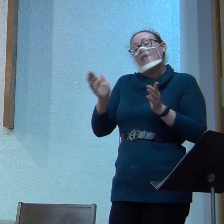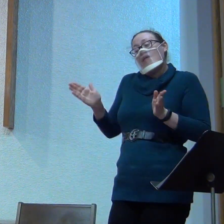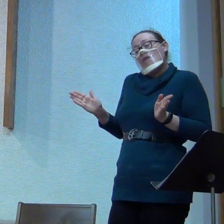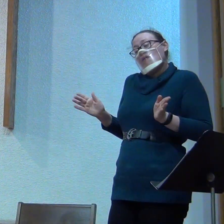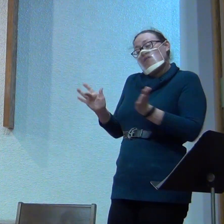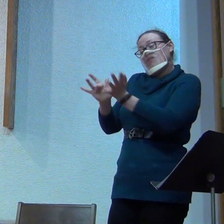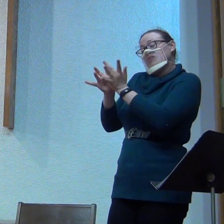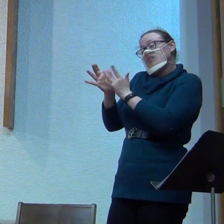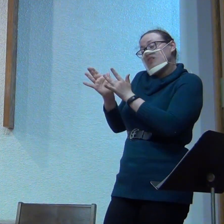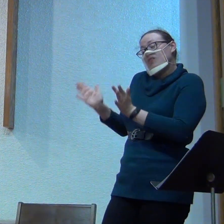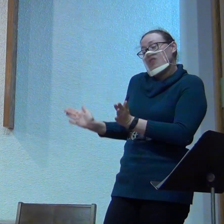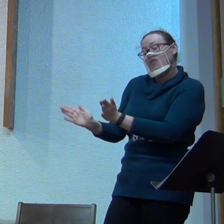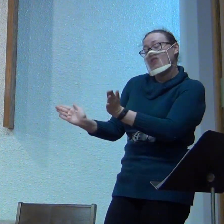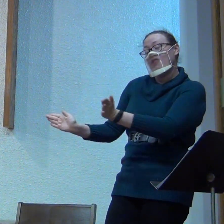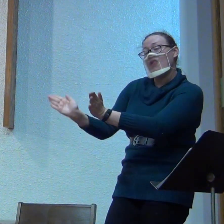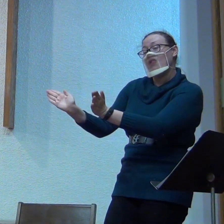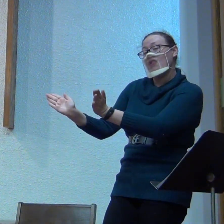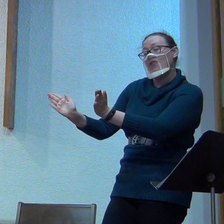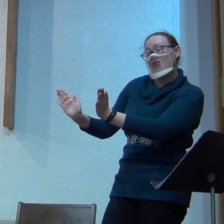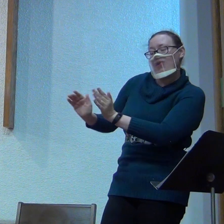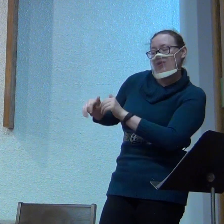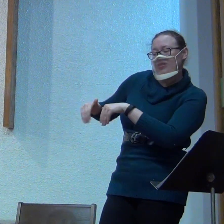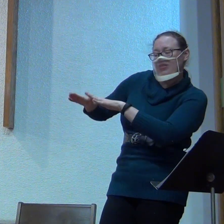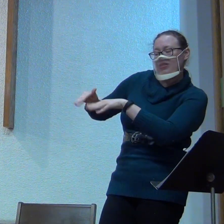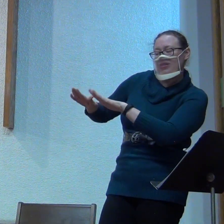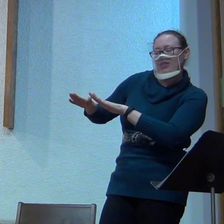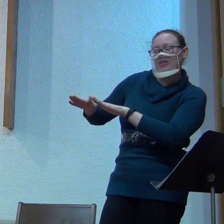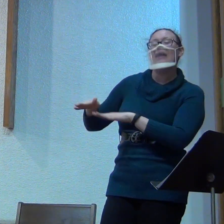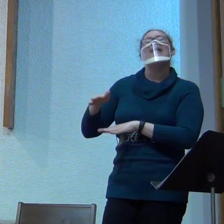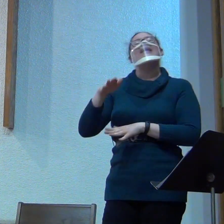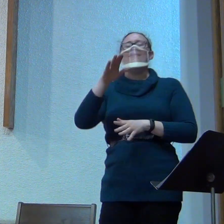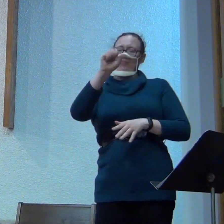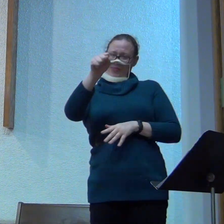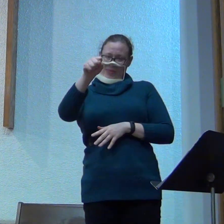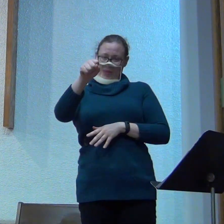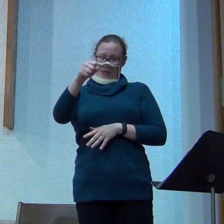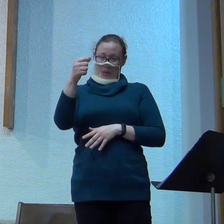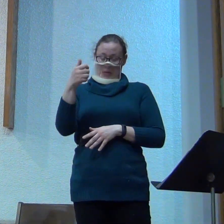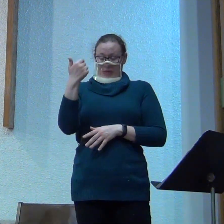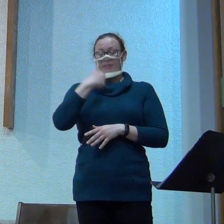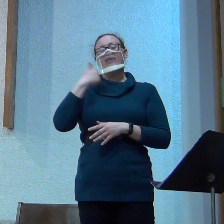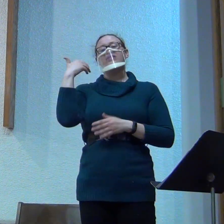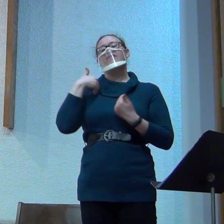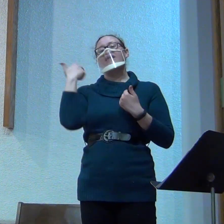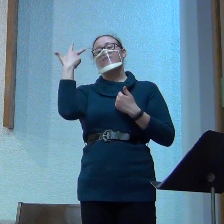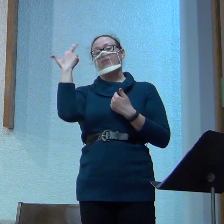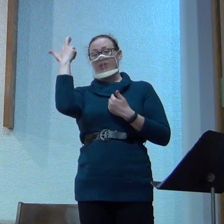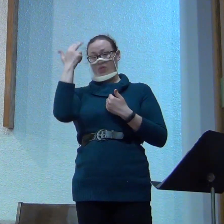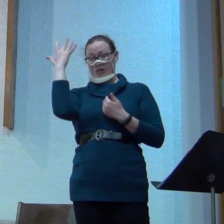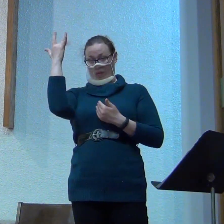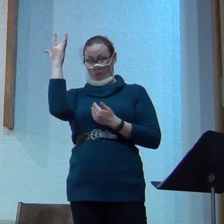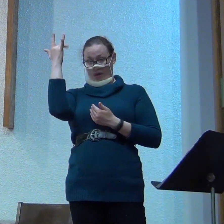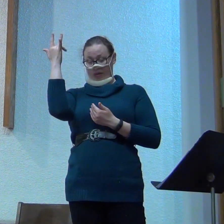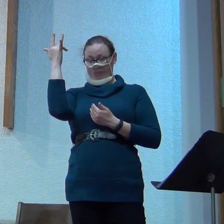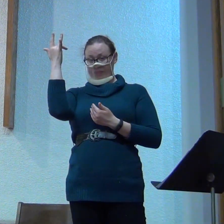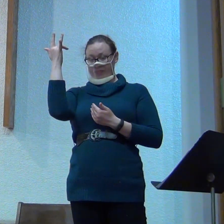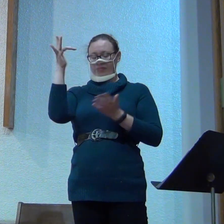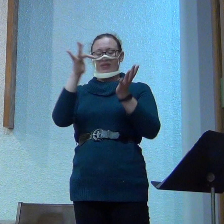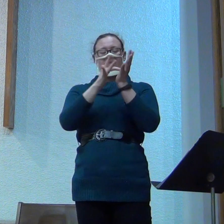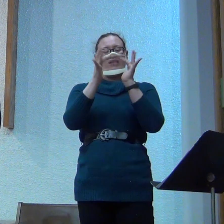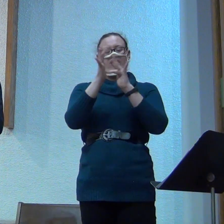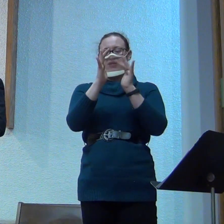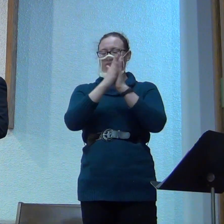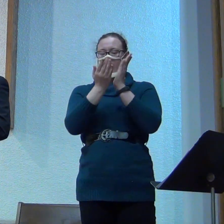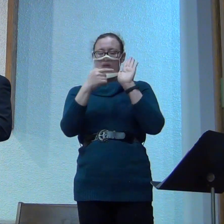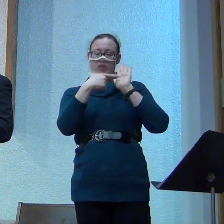prodding Jesus a little bit? And I want to say yes, and I want to tell you three reasons why that come from the